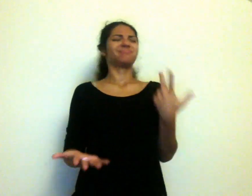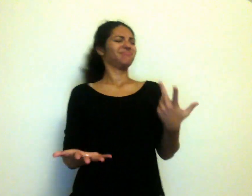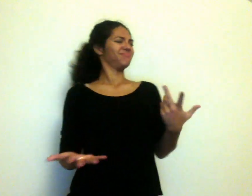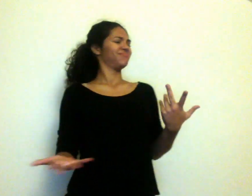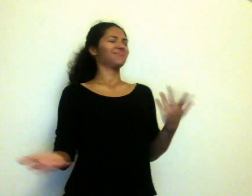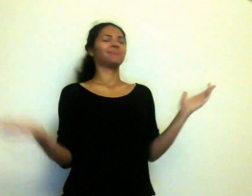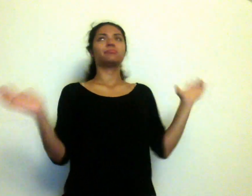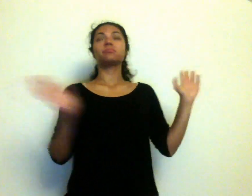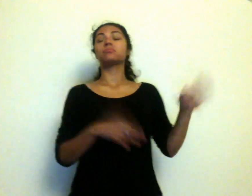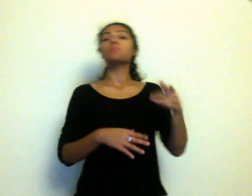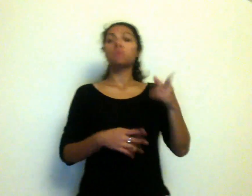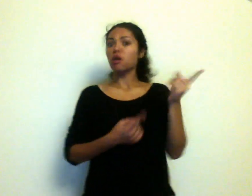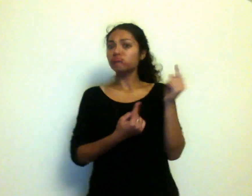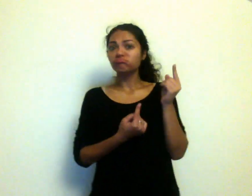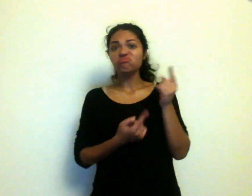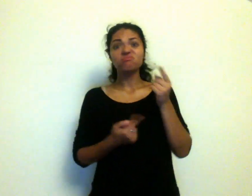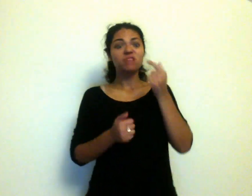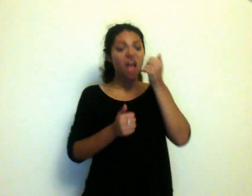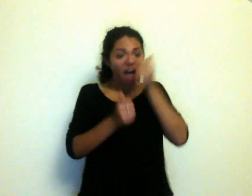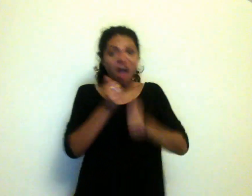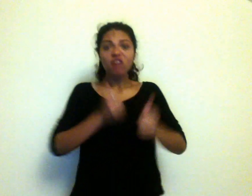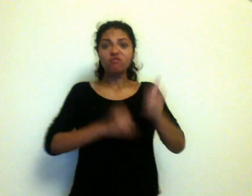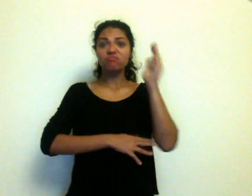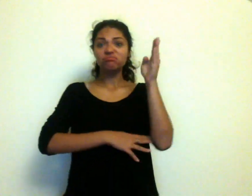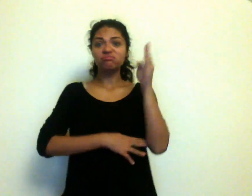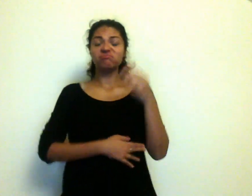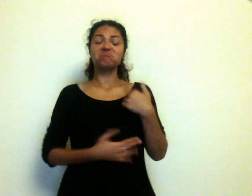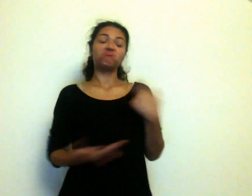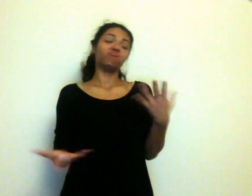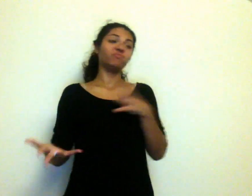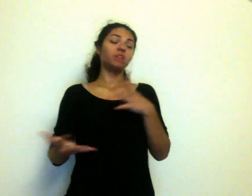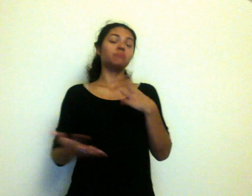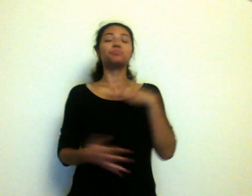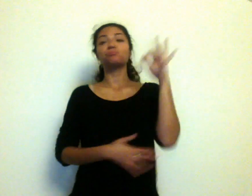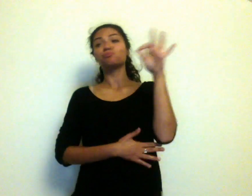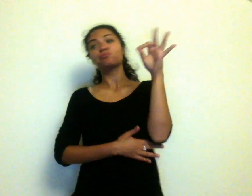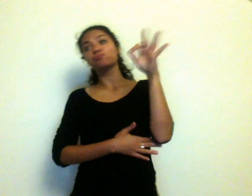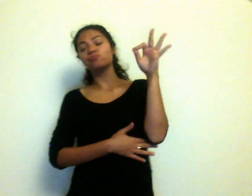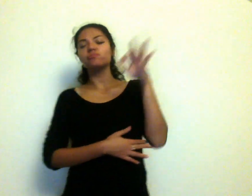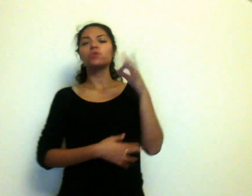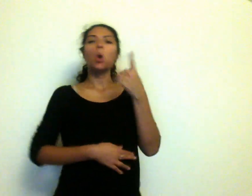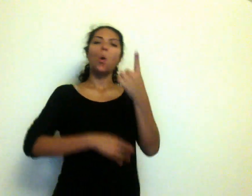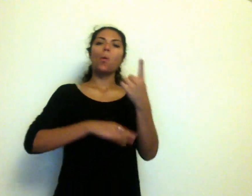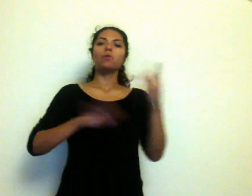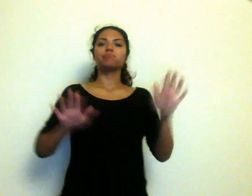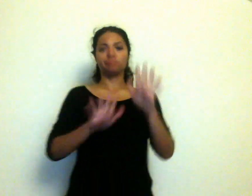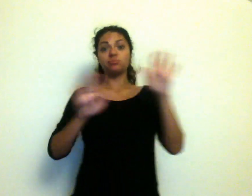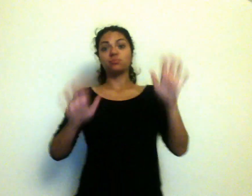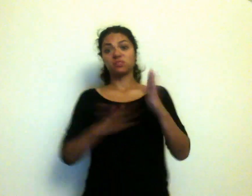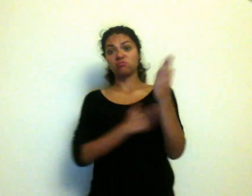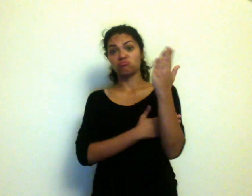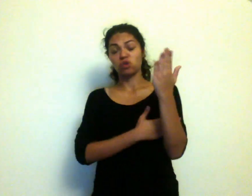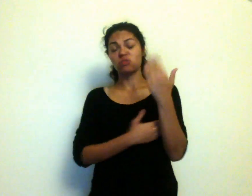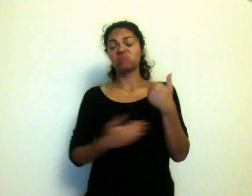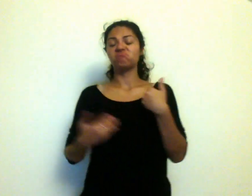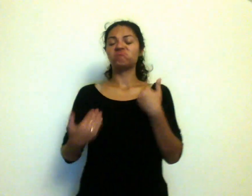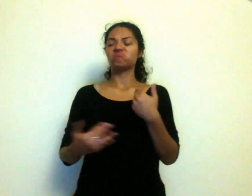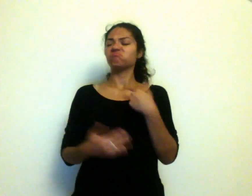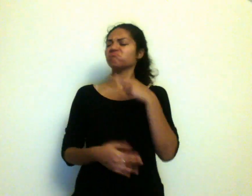for every meeting, and we were preaching. And on Sunday morning, after I finished preaching, I said to my wife, something